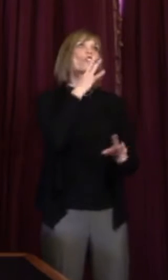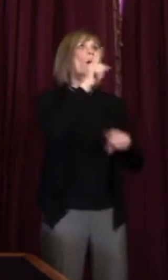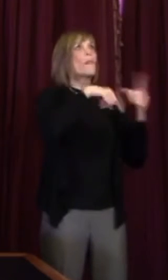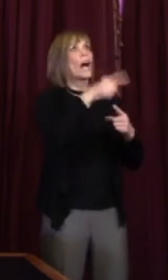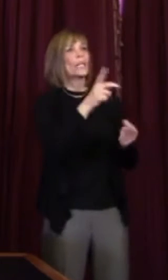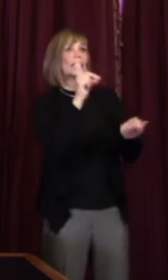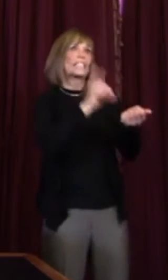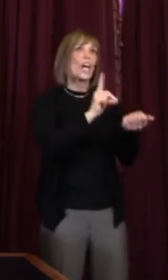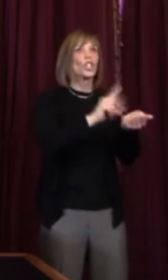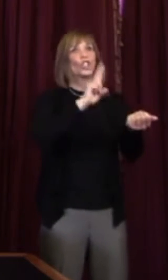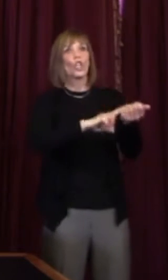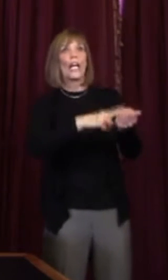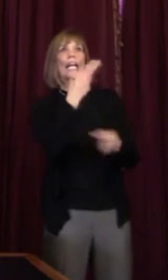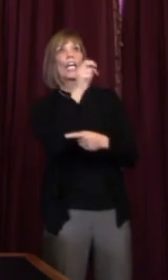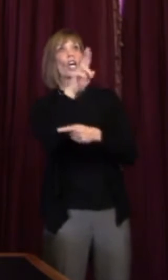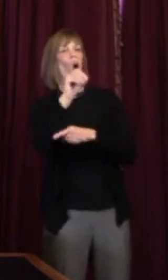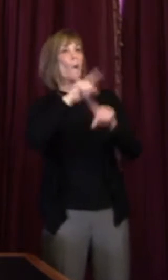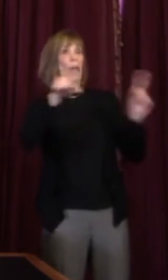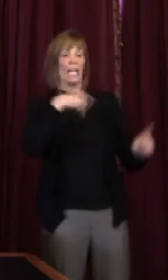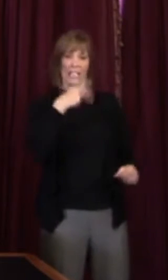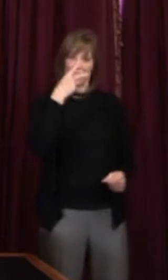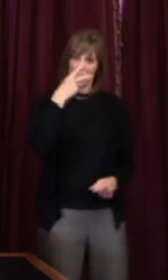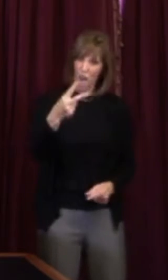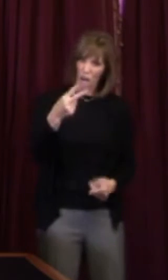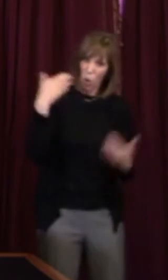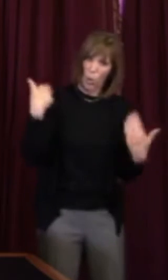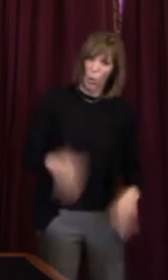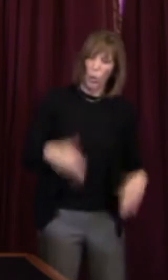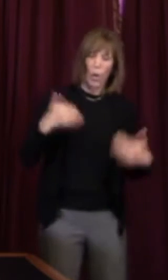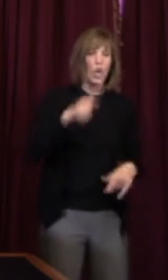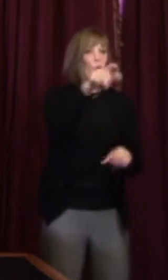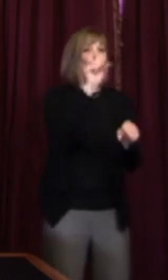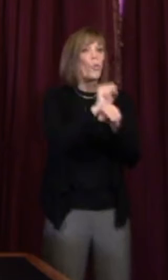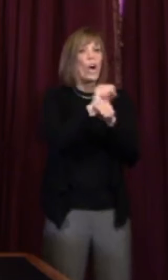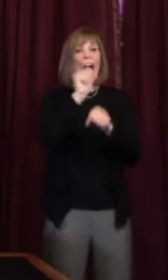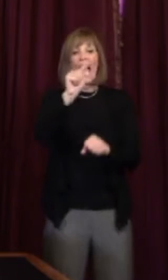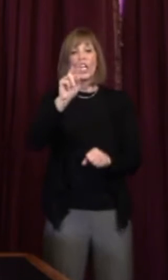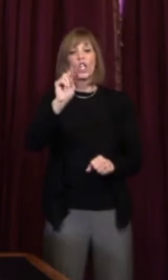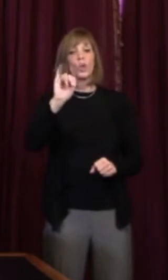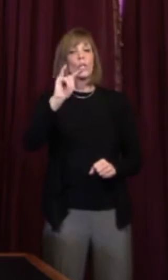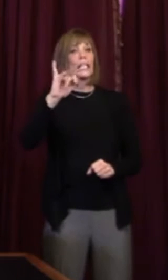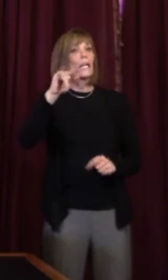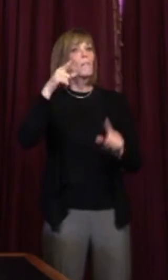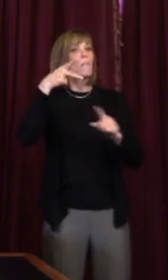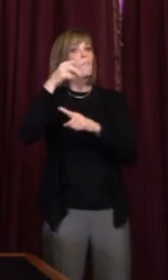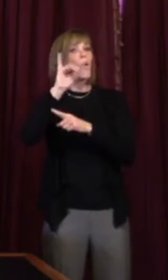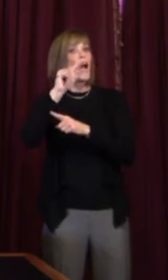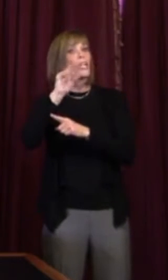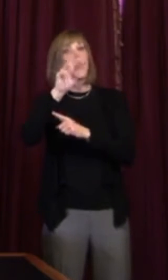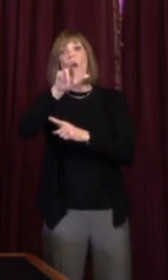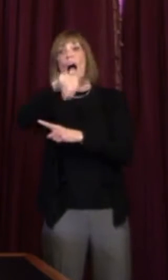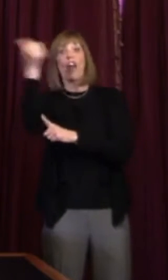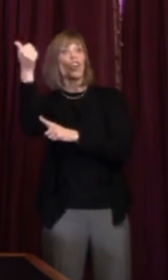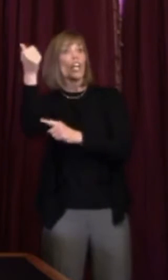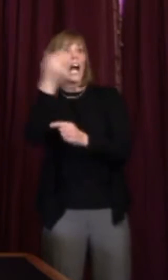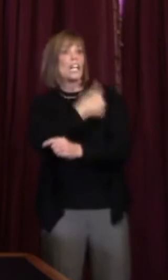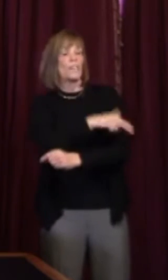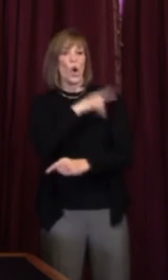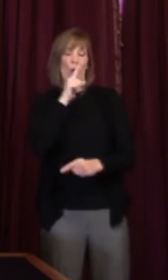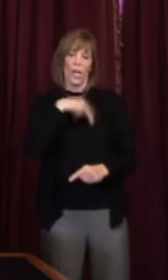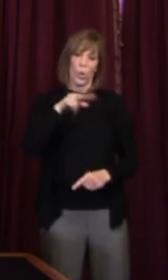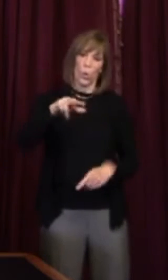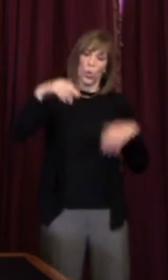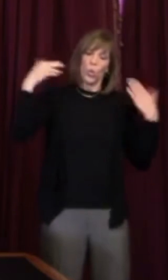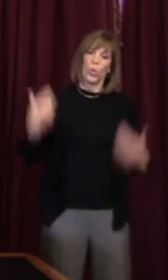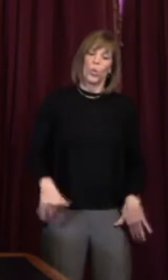heroes often, and I can't stress, whether you work at Unity Point or any other facility in this great state, the heroic actions